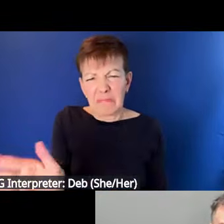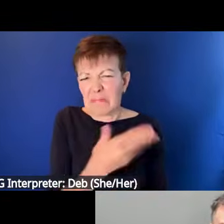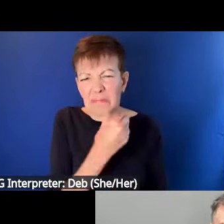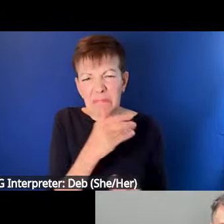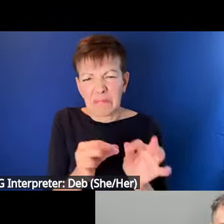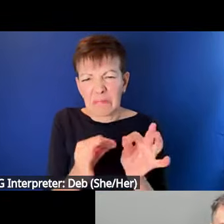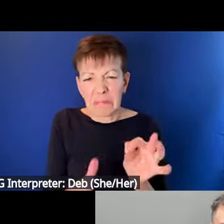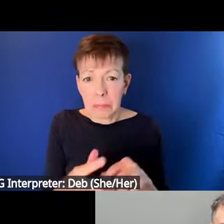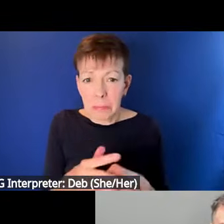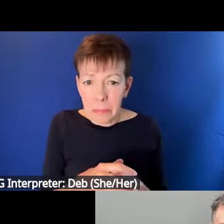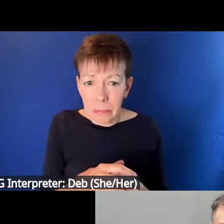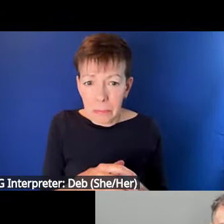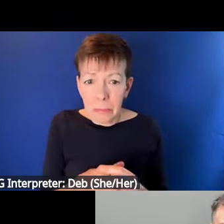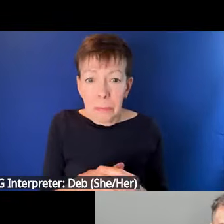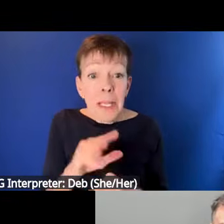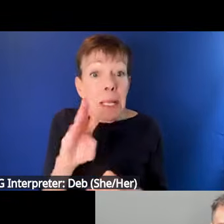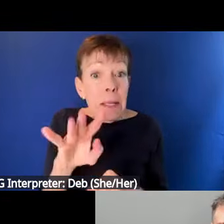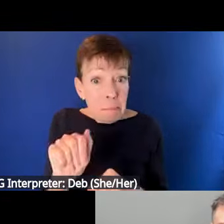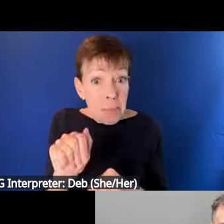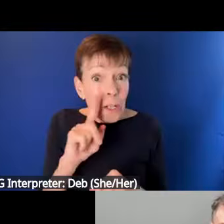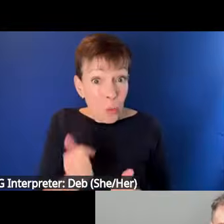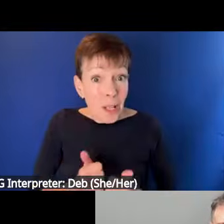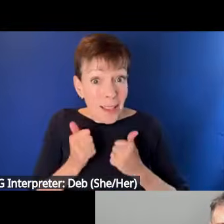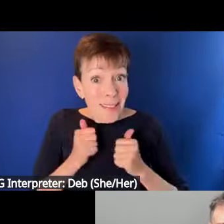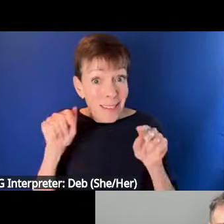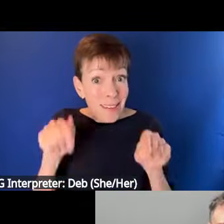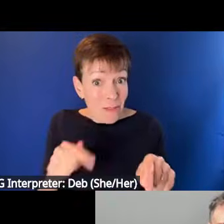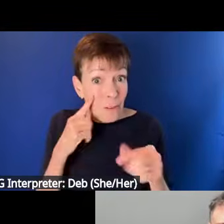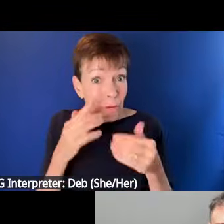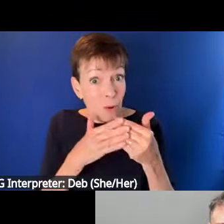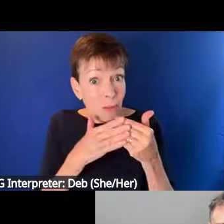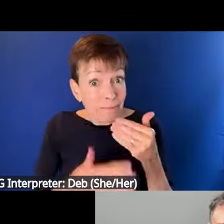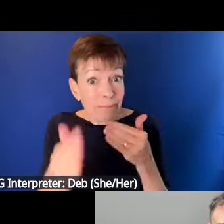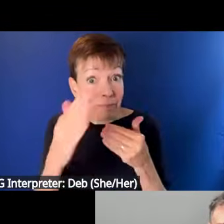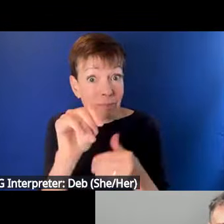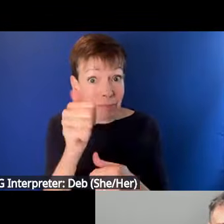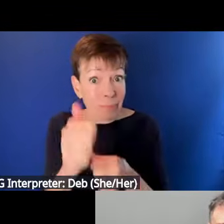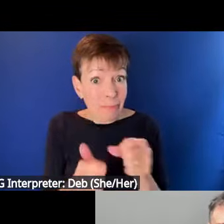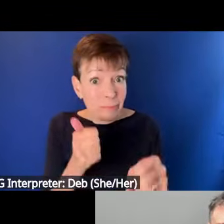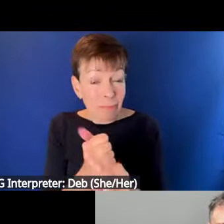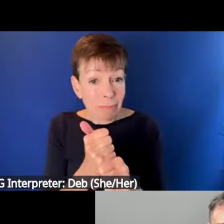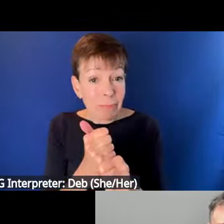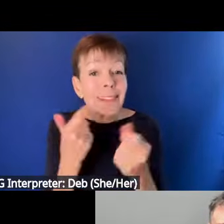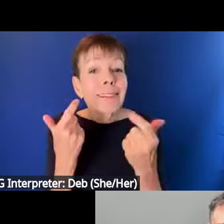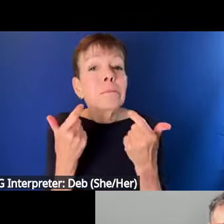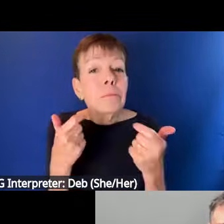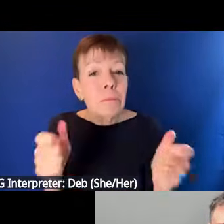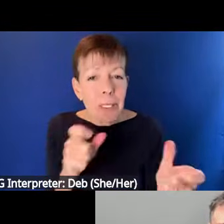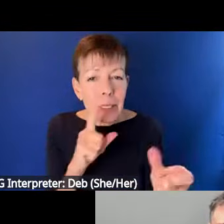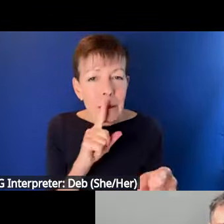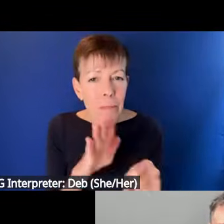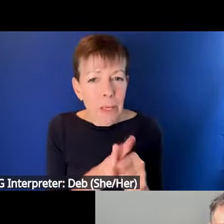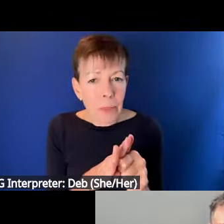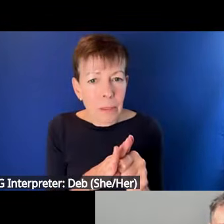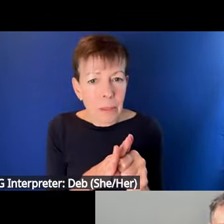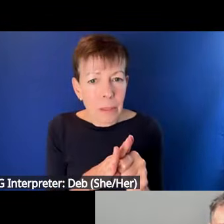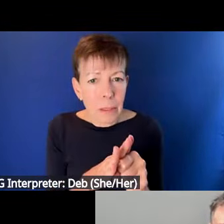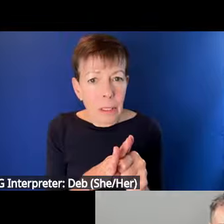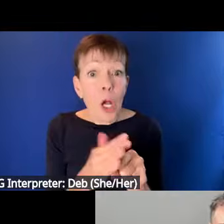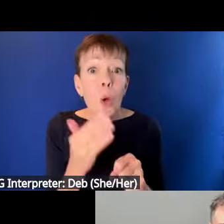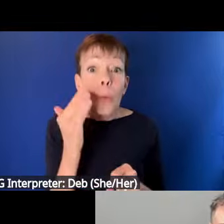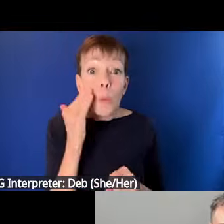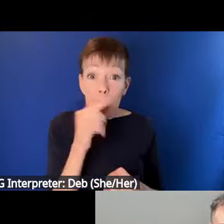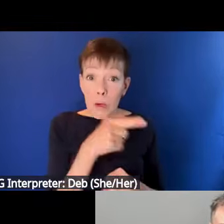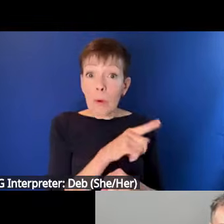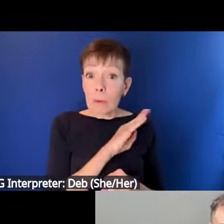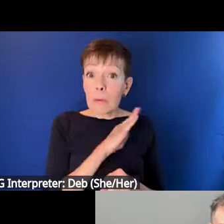Mia's gonna be in this district for the next 10 years, right? It's a big commitment. We understand that. We know that you're dealing with a lot of